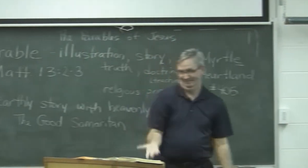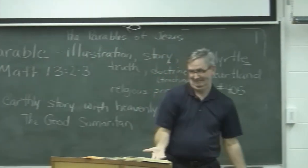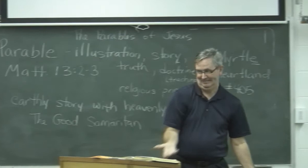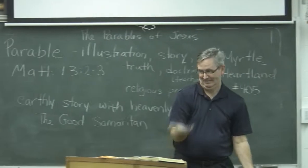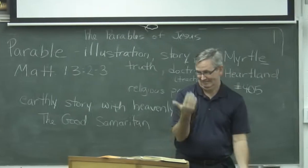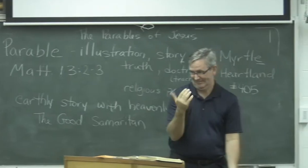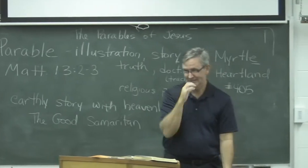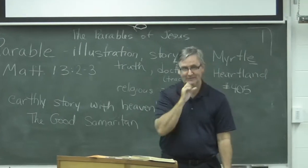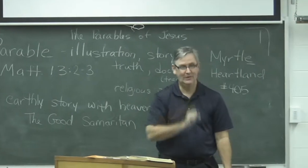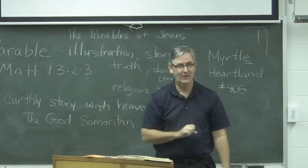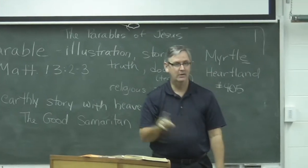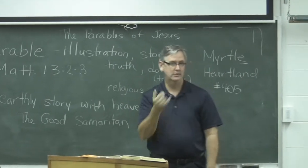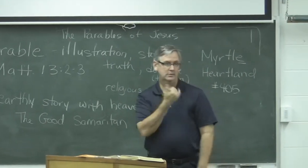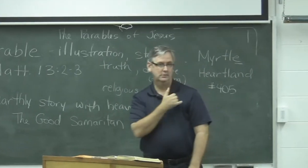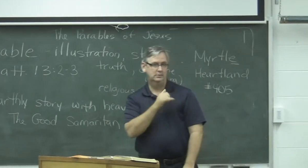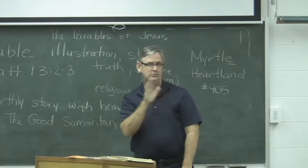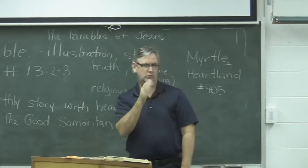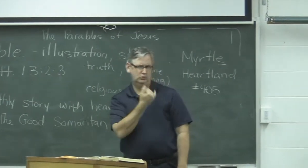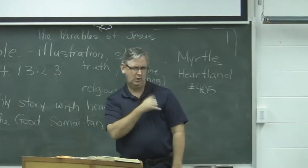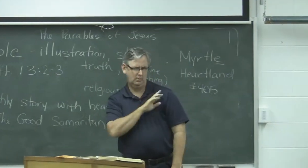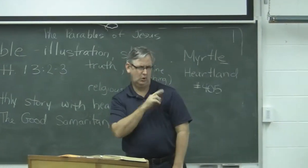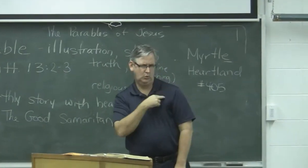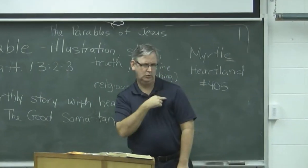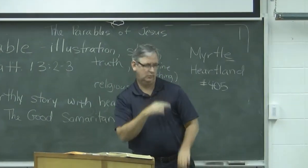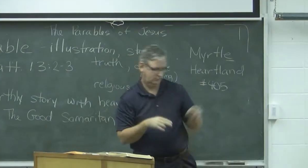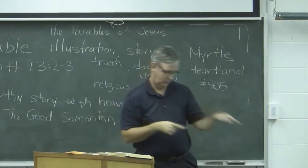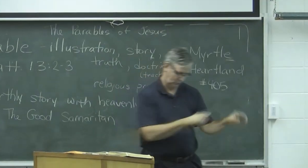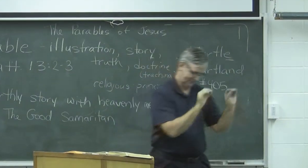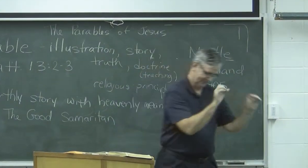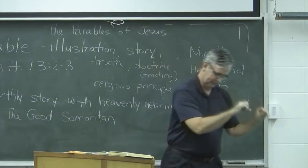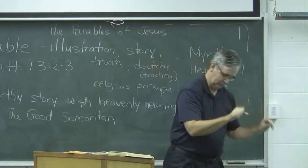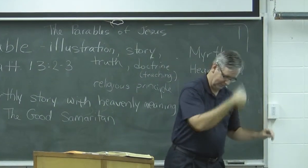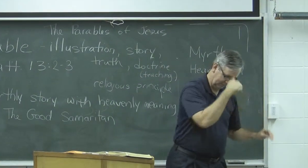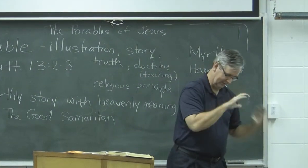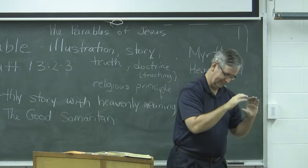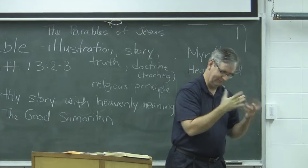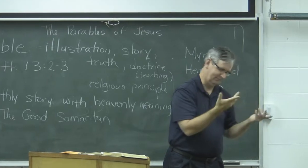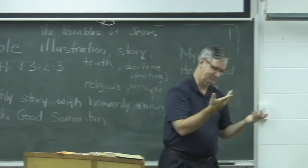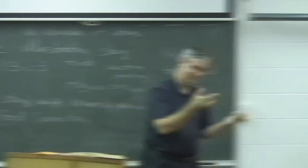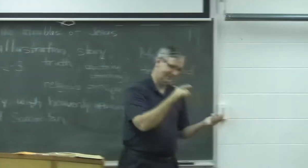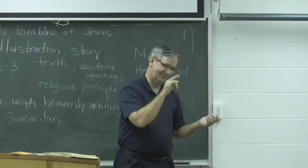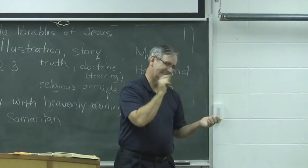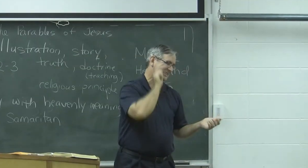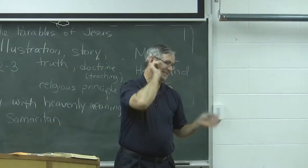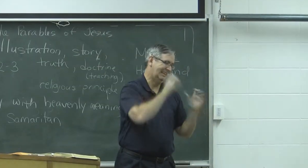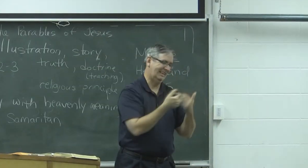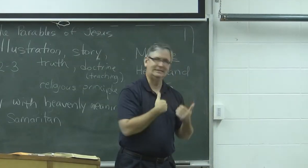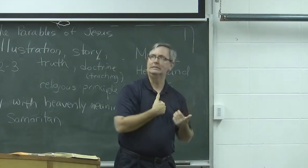I remember when I was maybe 15 years old, John Barr or somebody taught me in Sunday school, teens